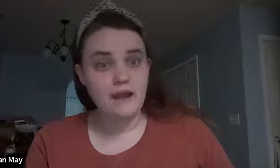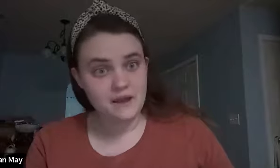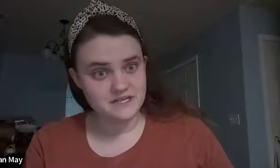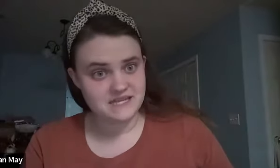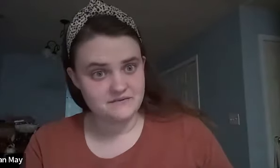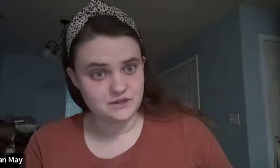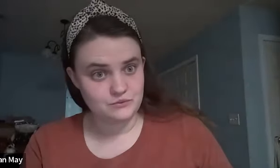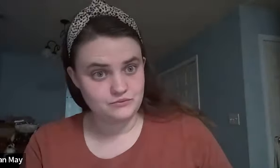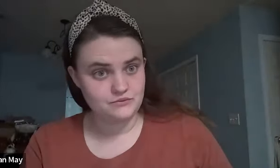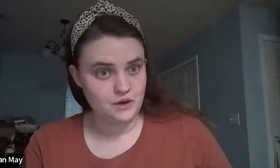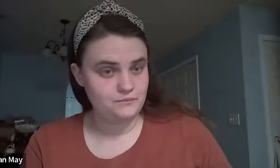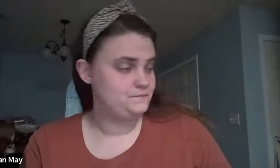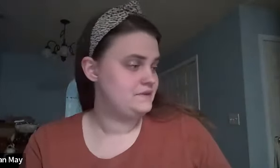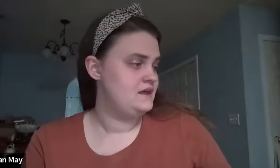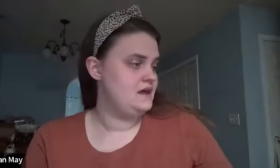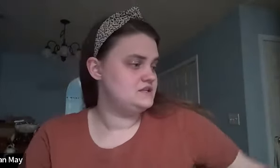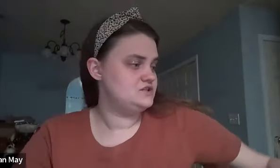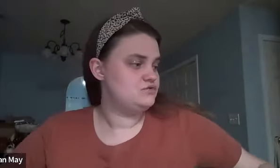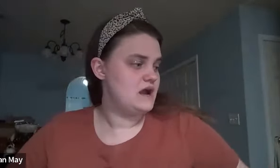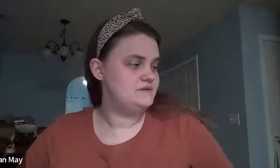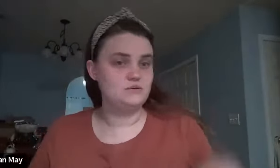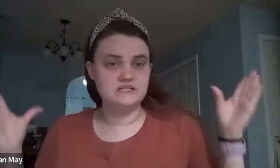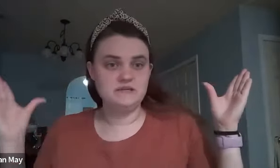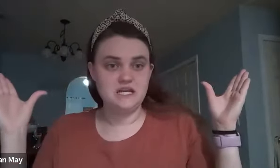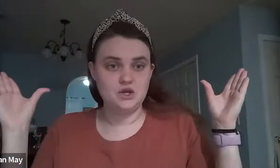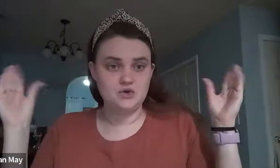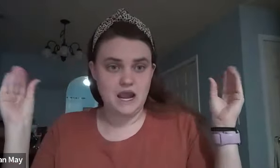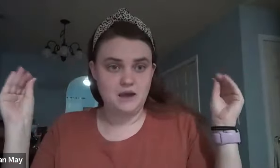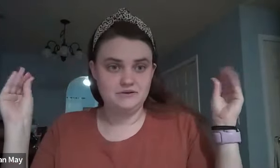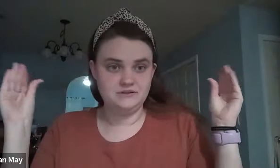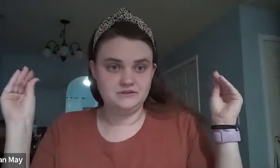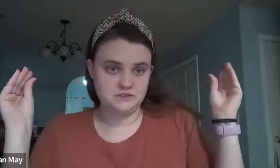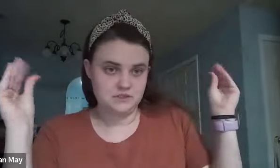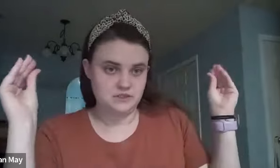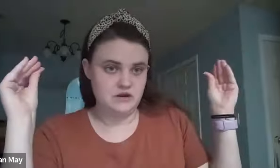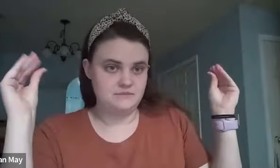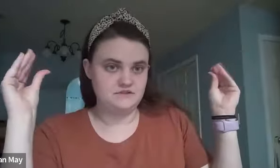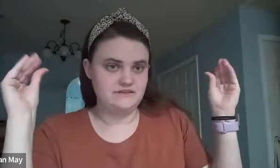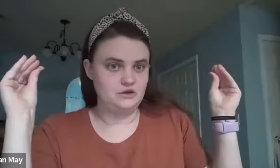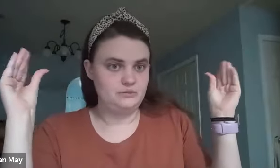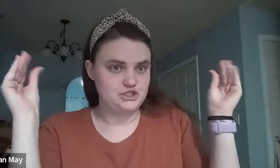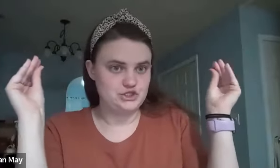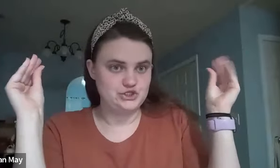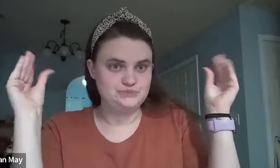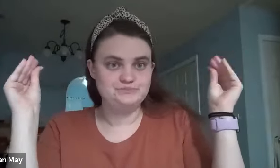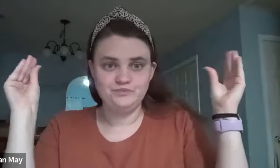Crab does have its own, though. And so crab is going to be crab. Crab. So like the little pinchers.